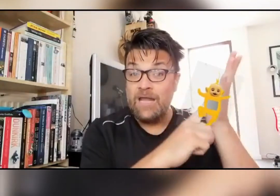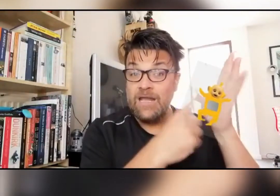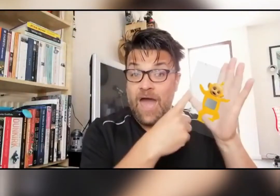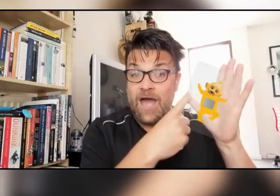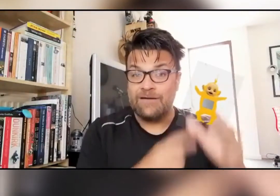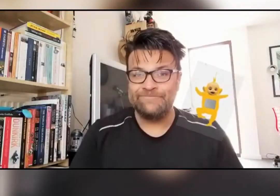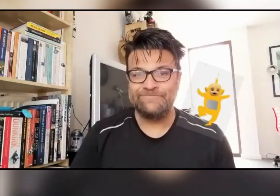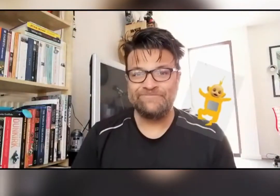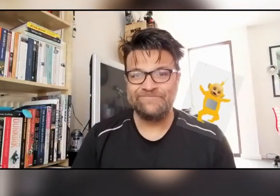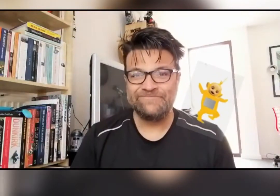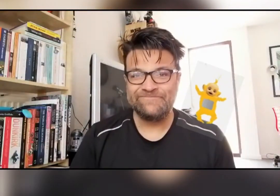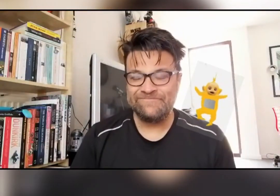Lala.